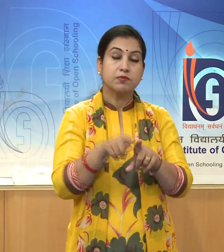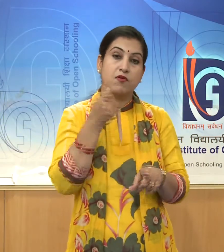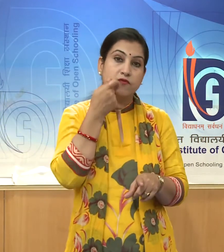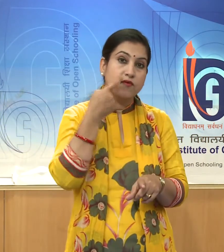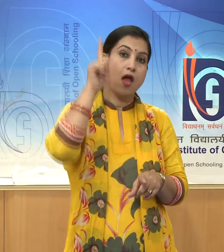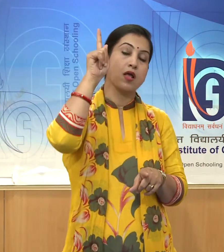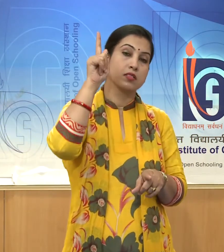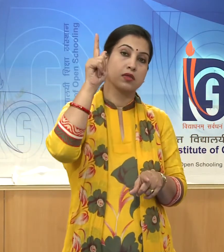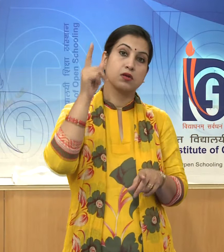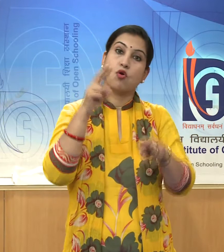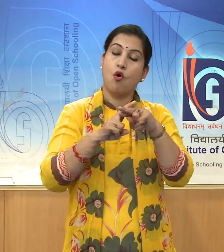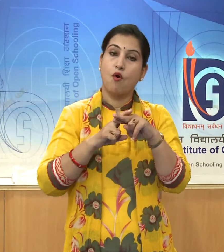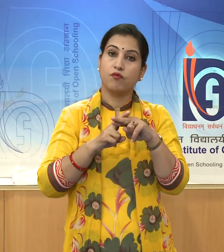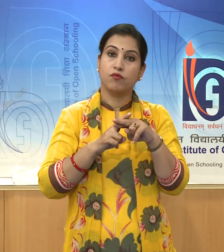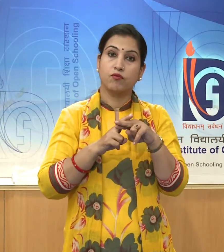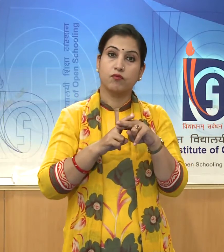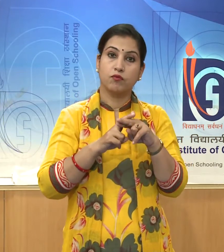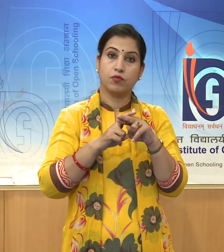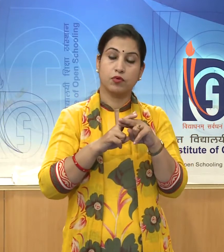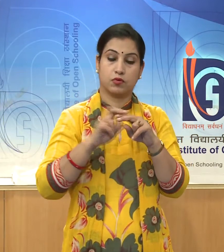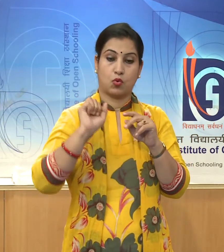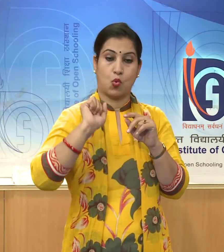father of modern painting,